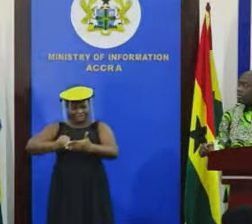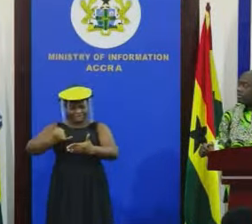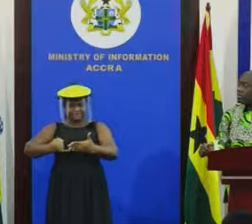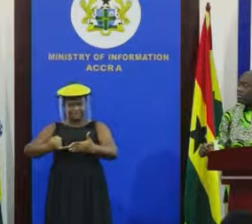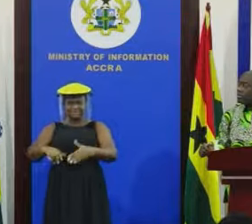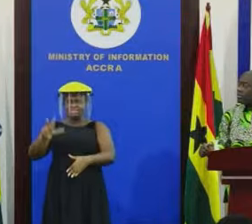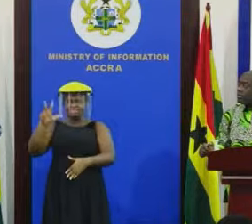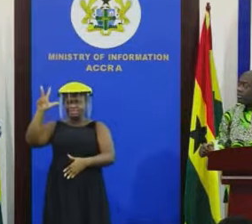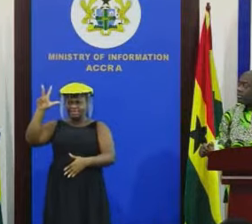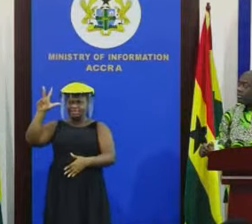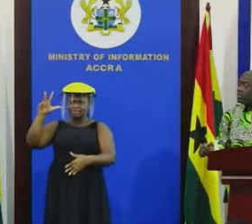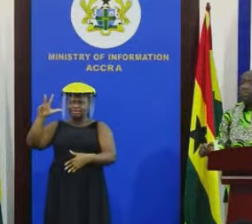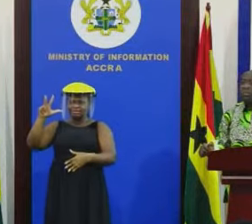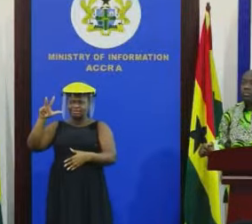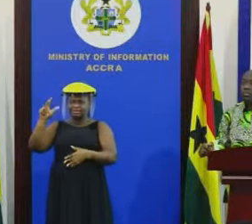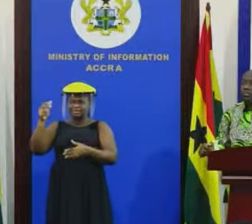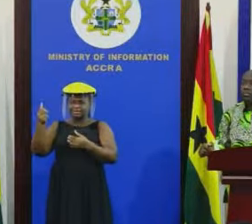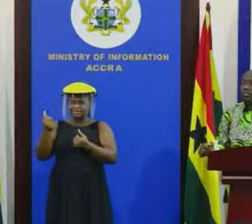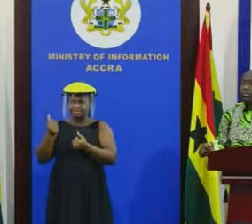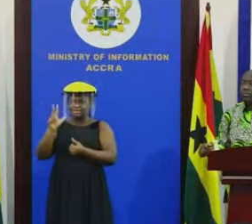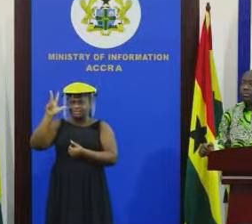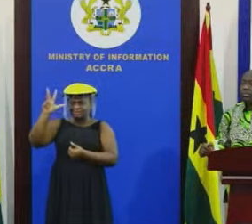3 tankers of fuel.